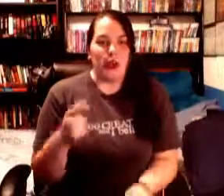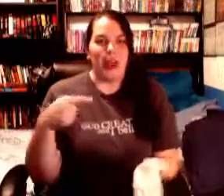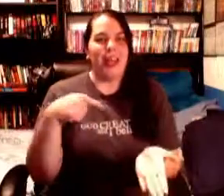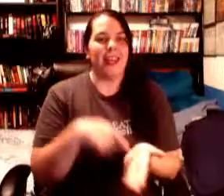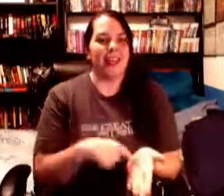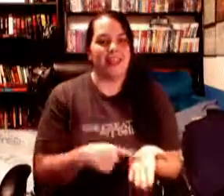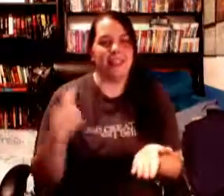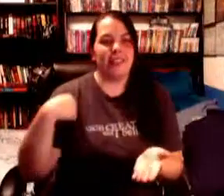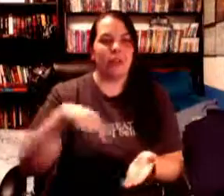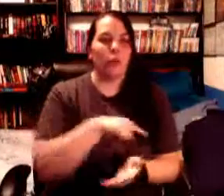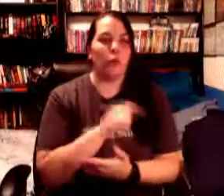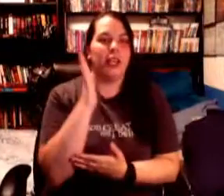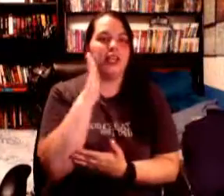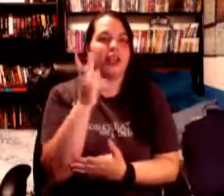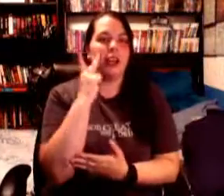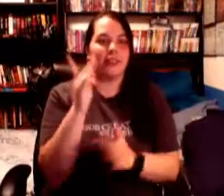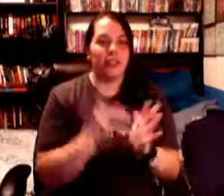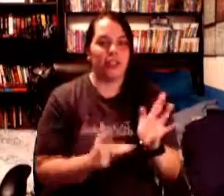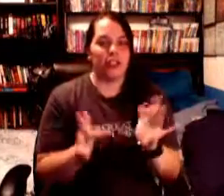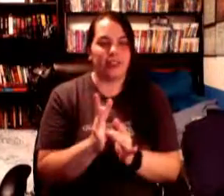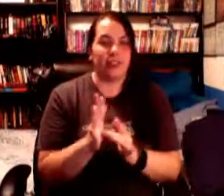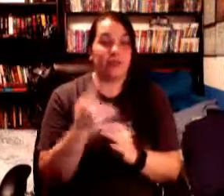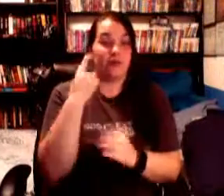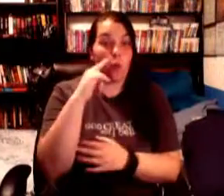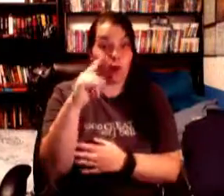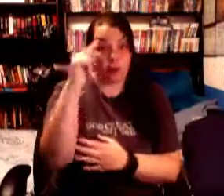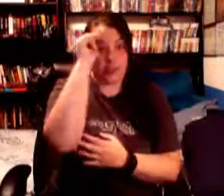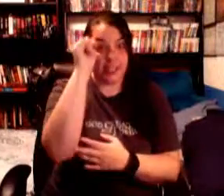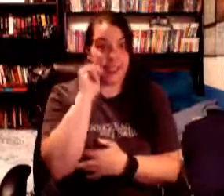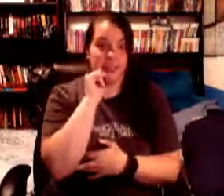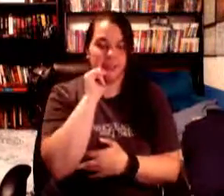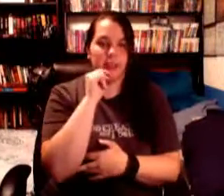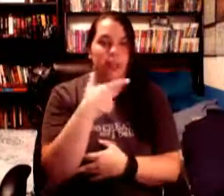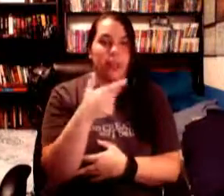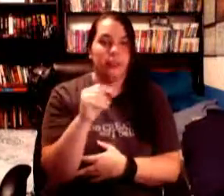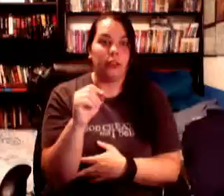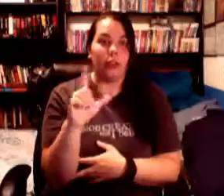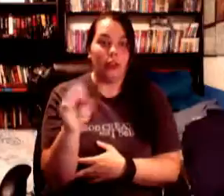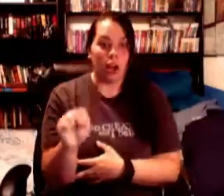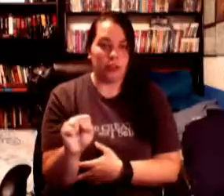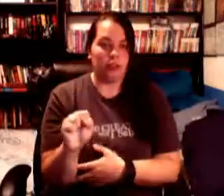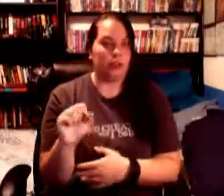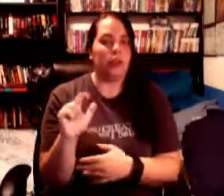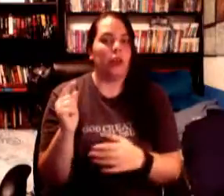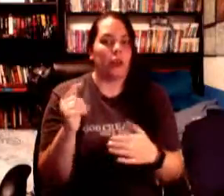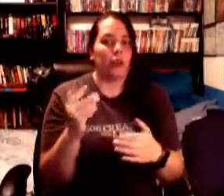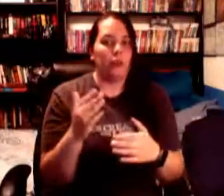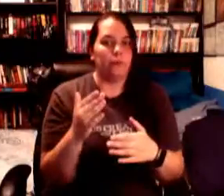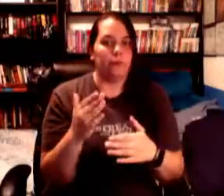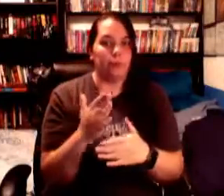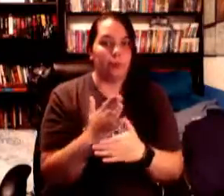So, this is We Shall See Jesus for the teens, the gloss